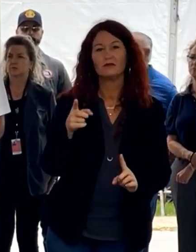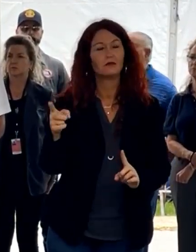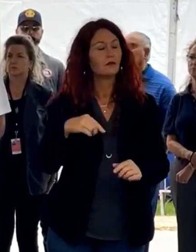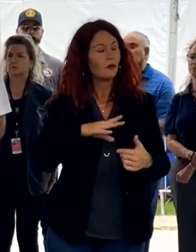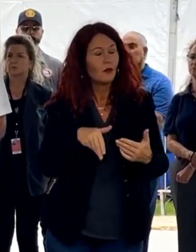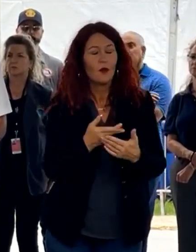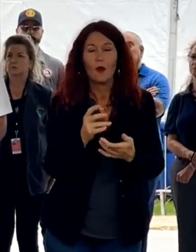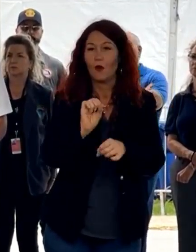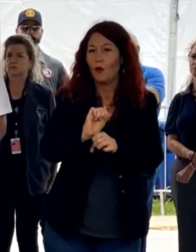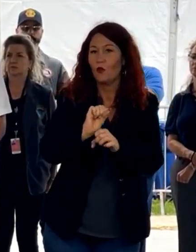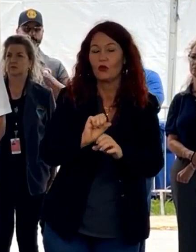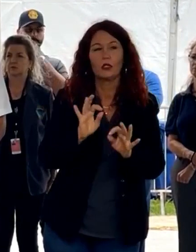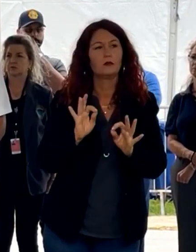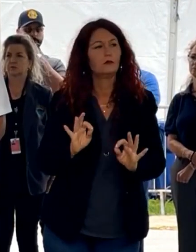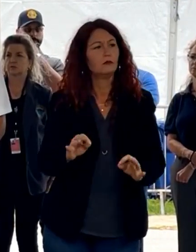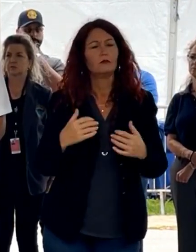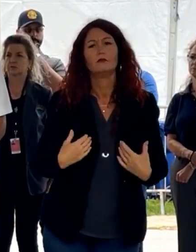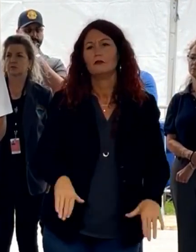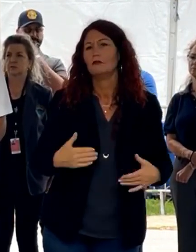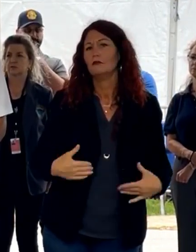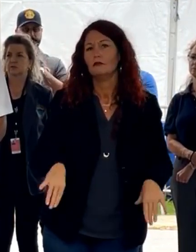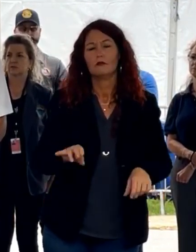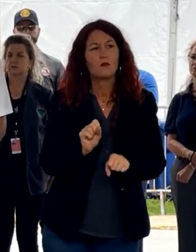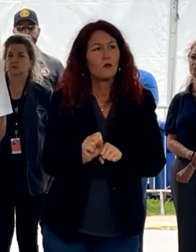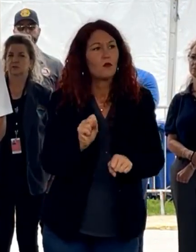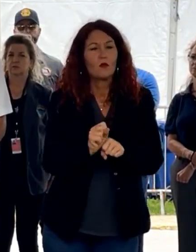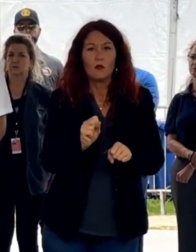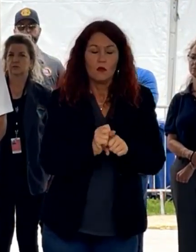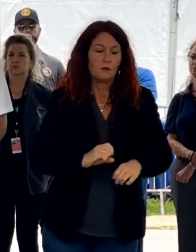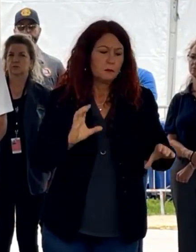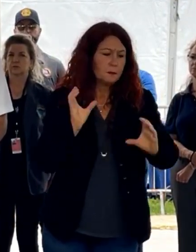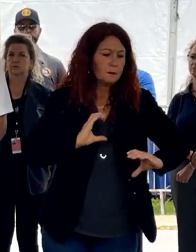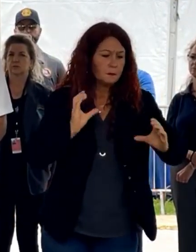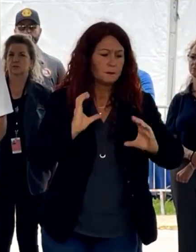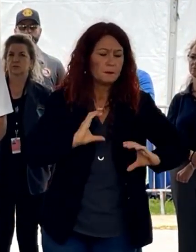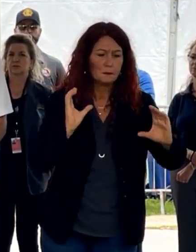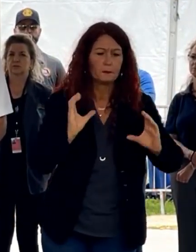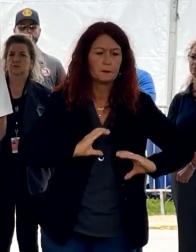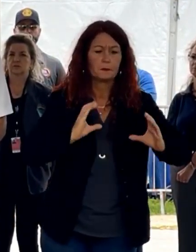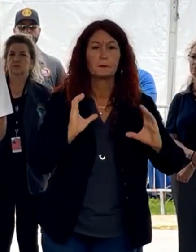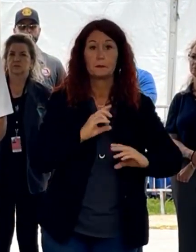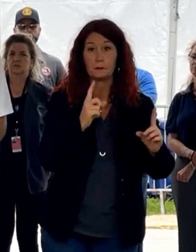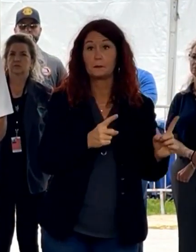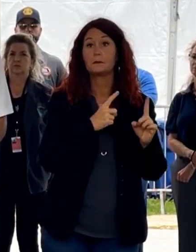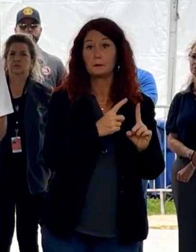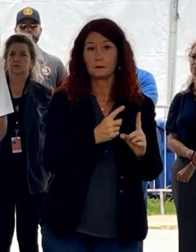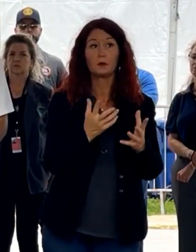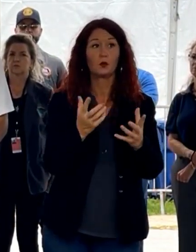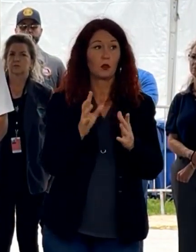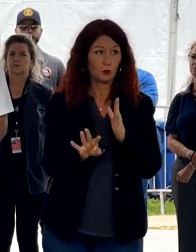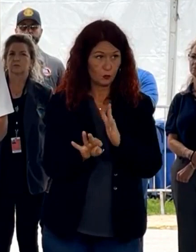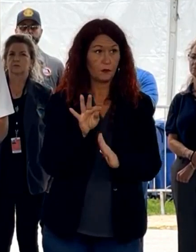as the families are in having those family members pulled out. Governor DeSantis,